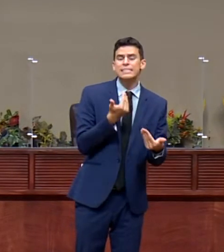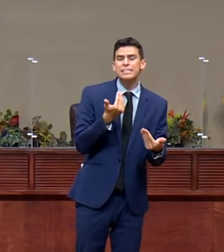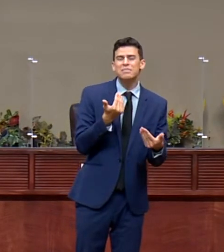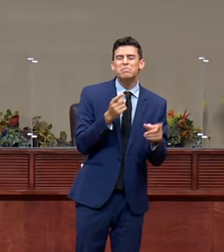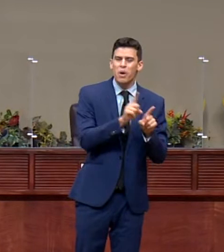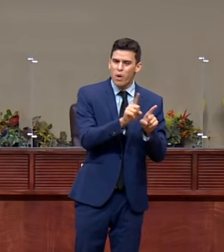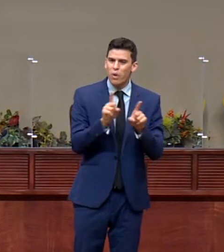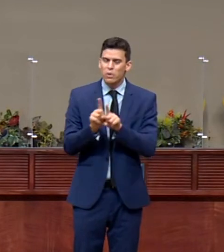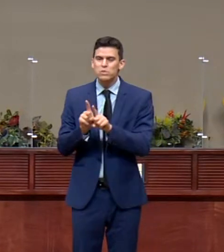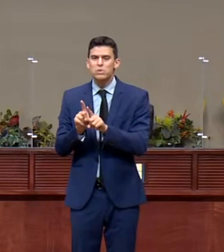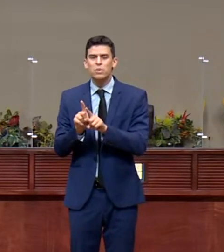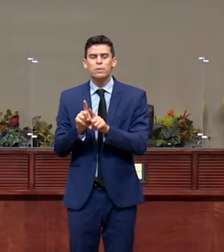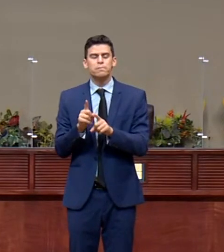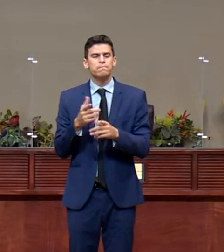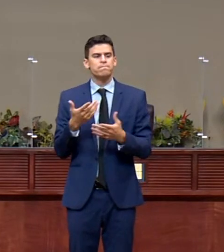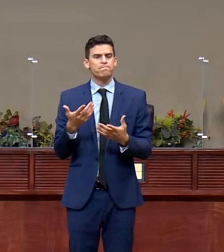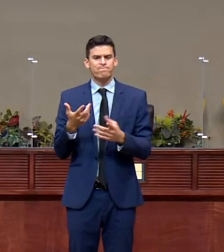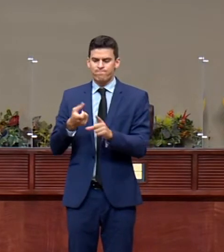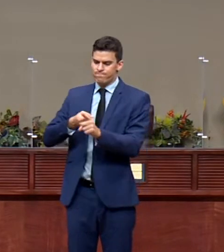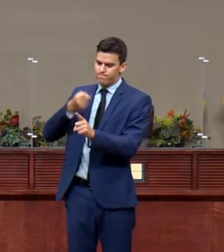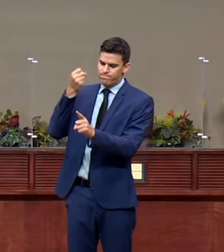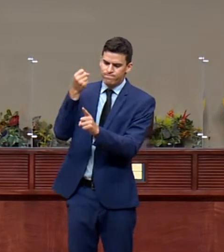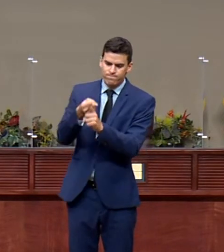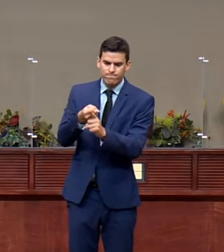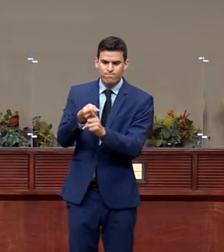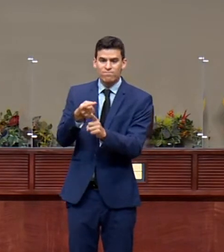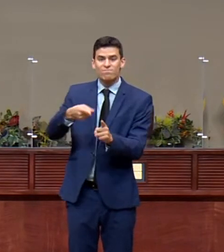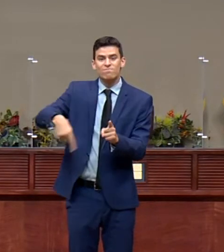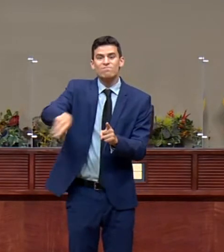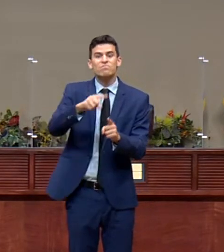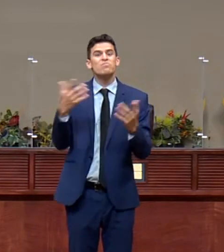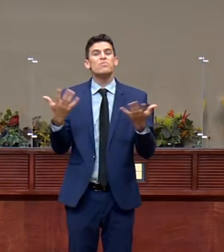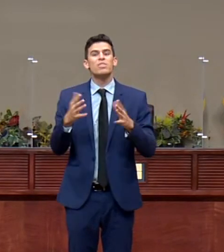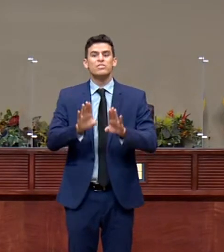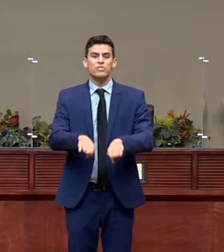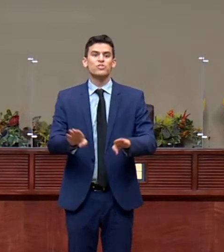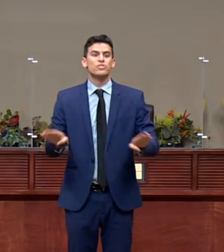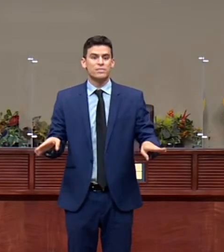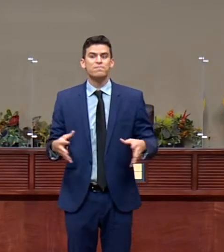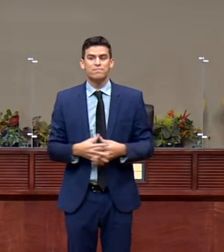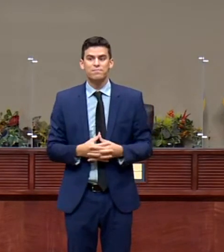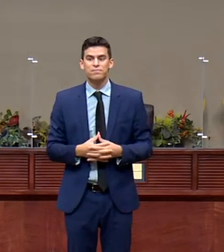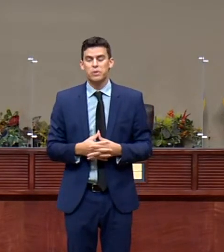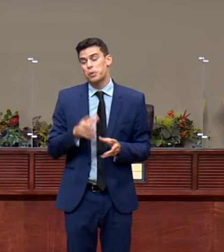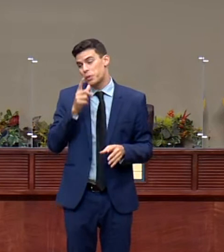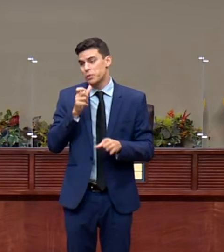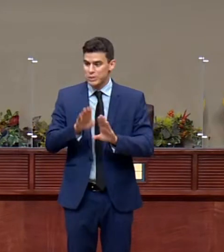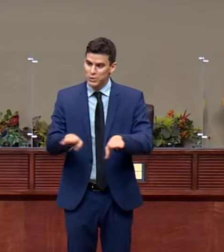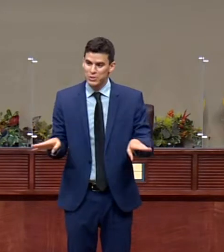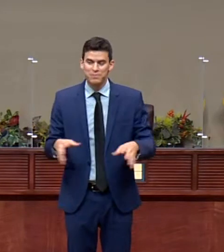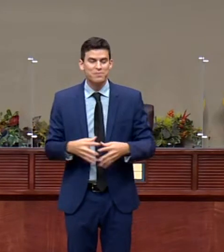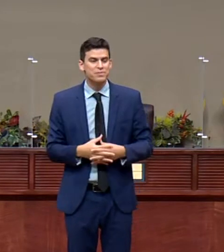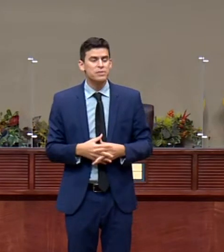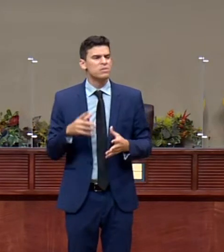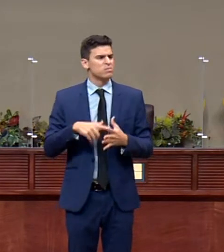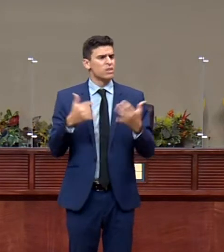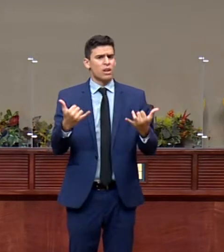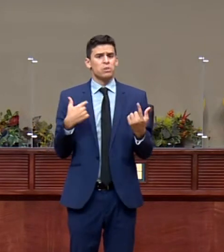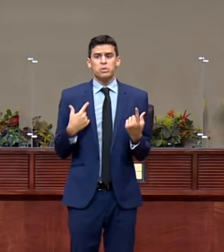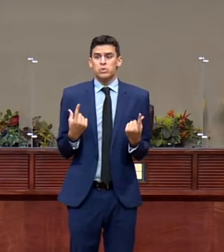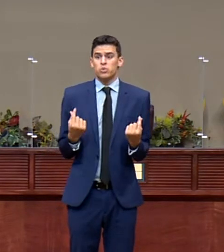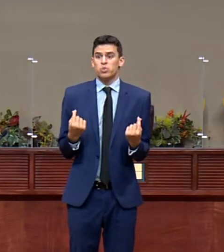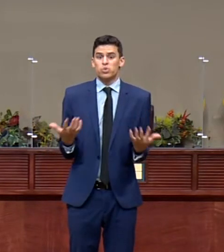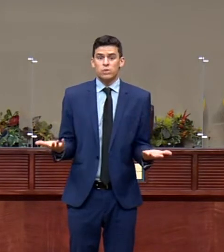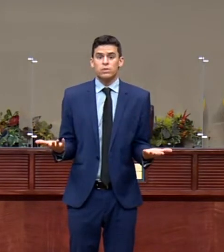played an important role in infection among our children. So what do we do? Well, we know